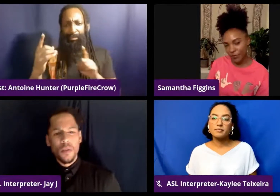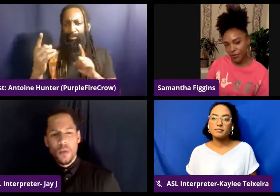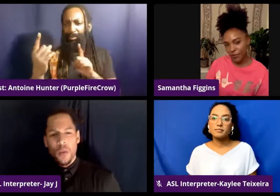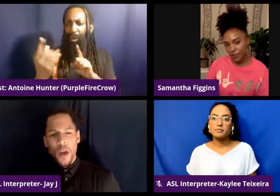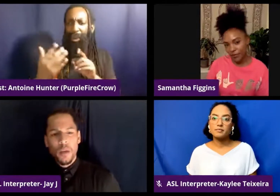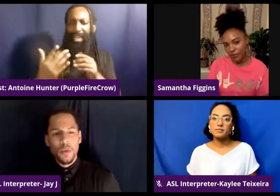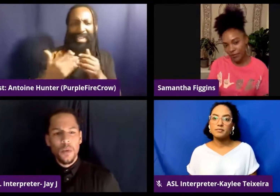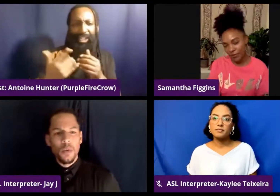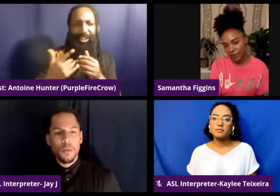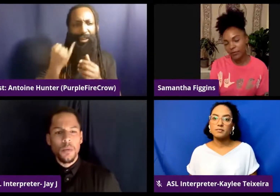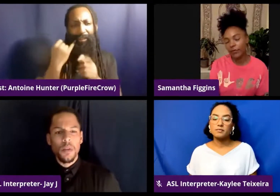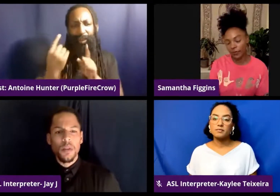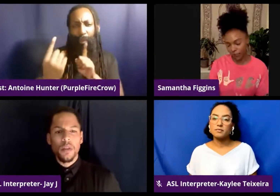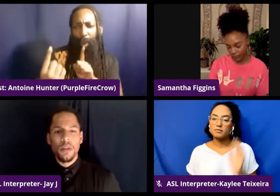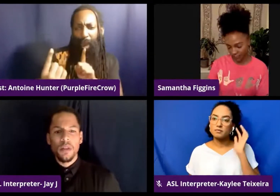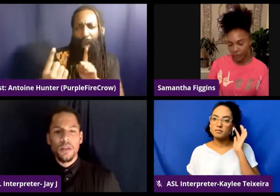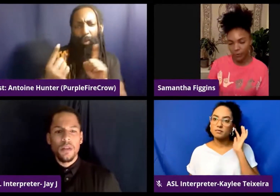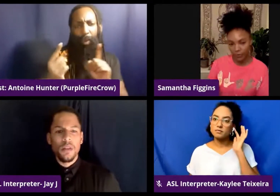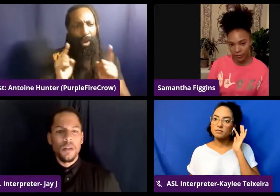Where you go into a quiet room.